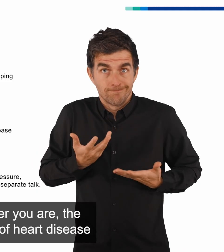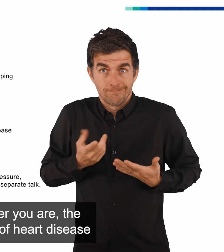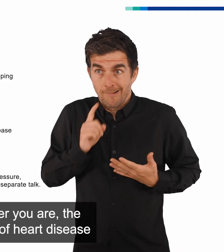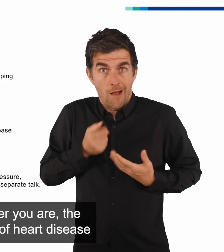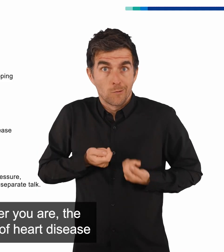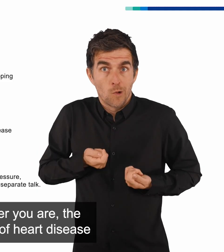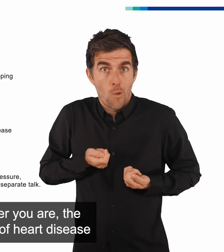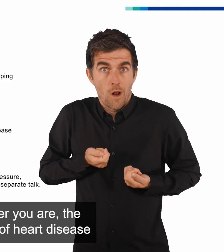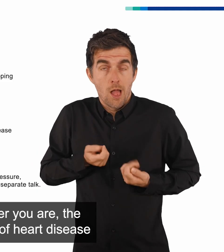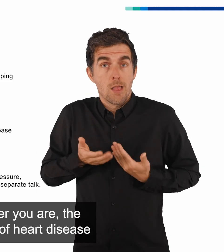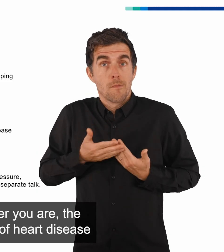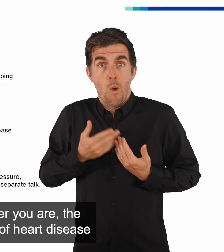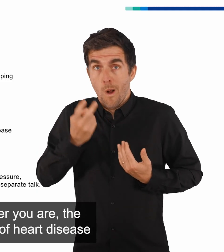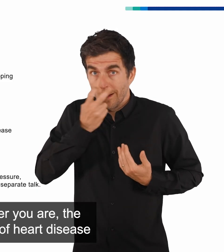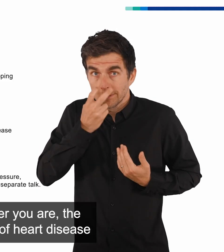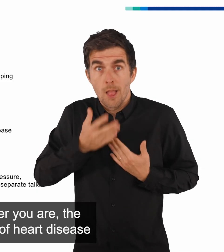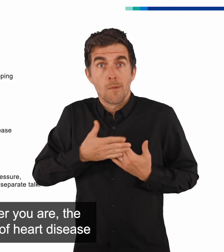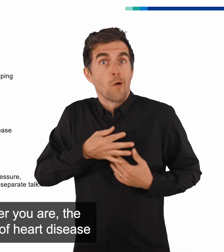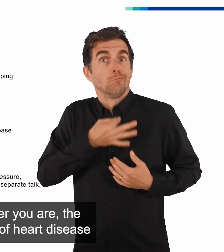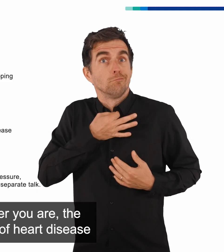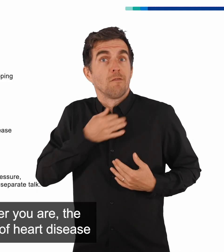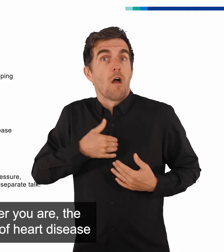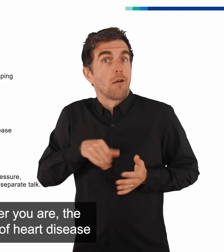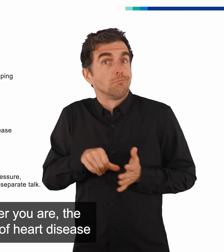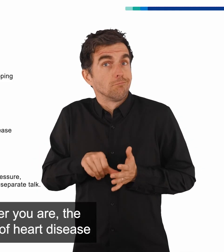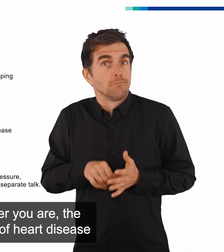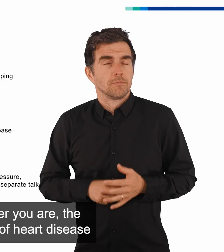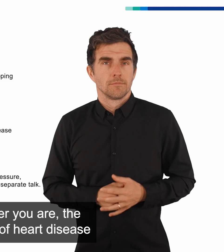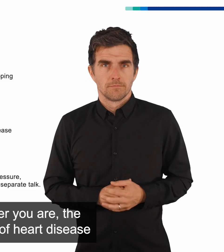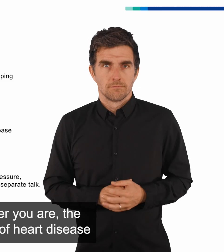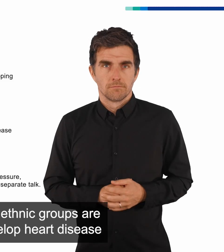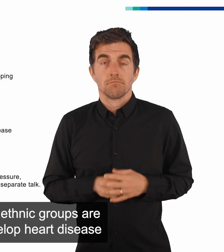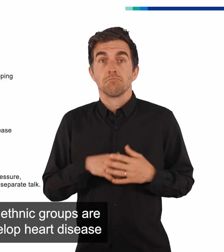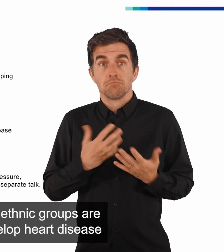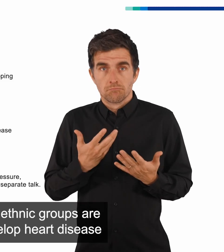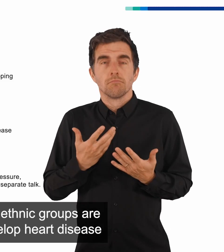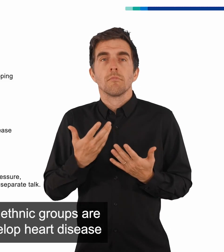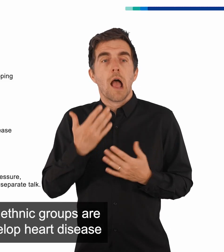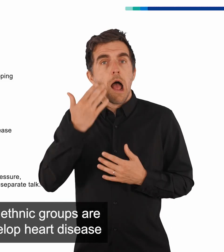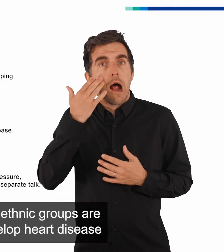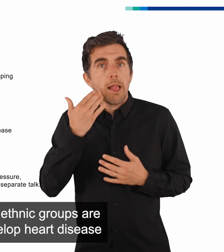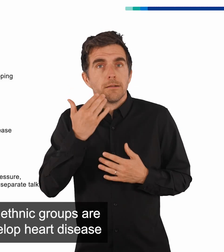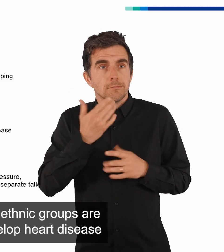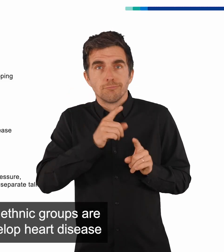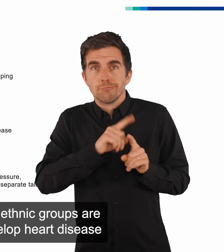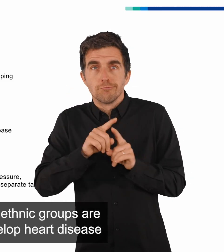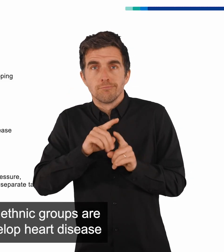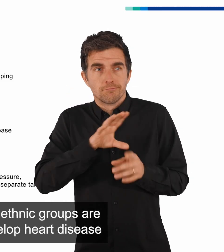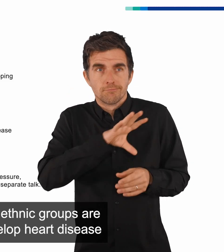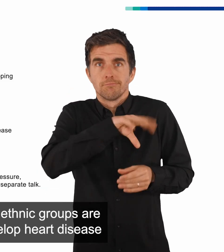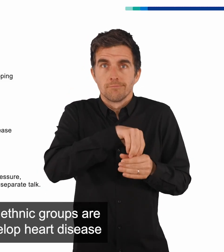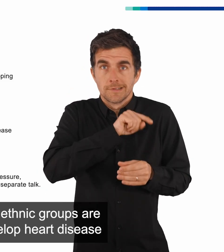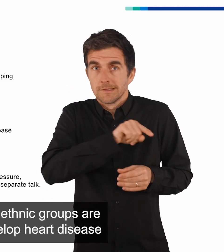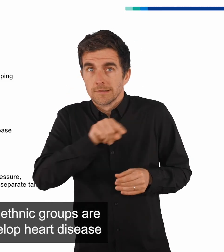Sex. Biological. Men generally have a higher risk at a younger age, but women's risk increases after